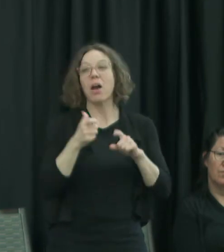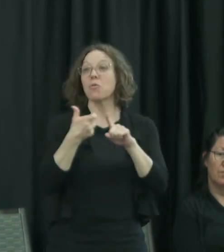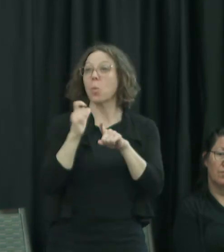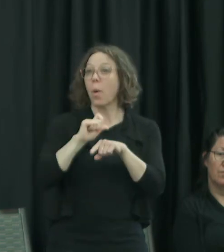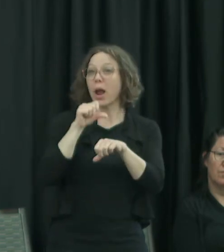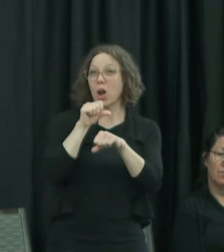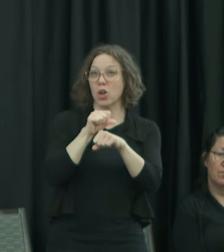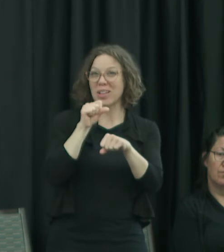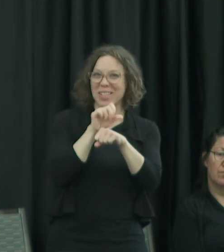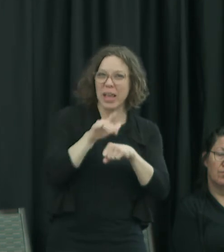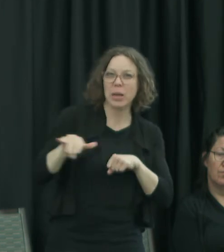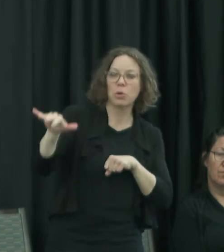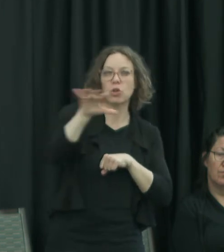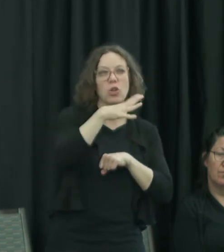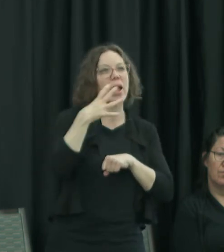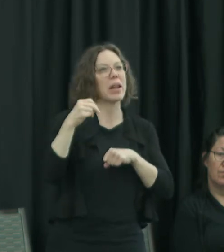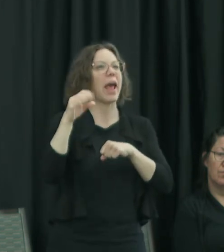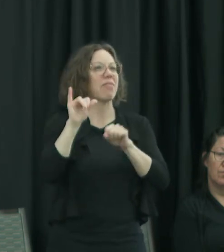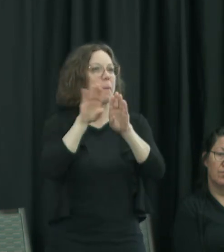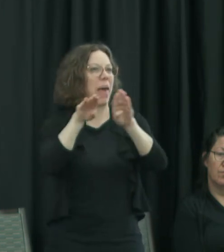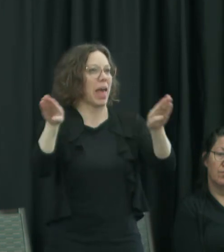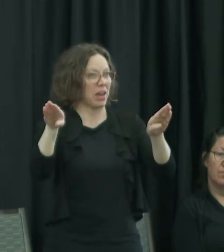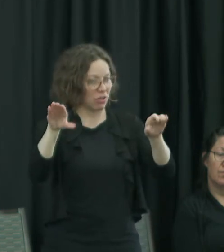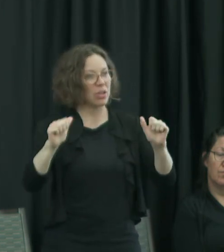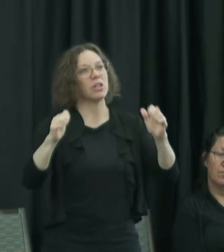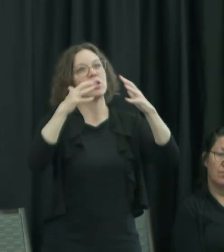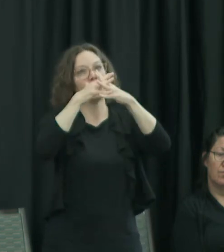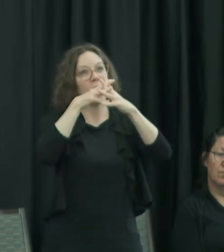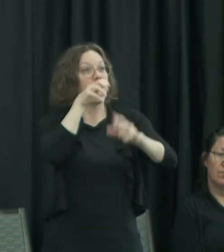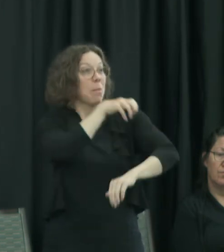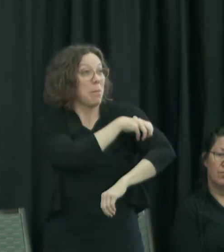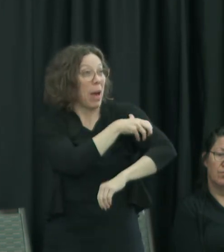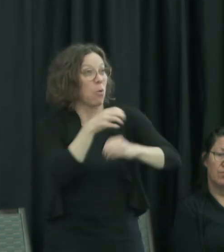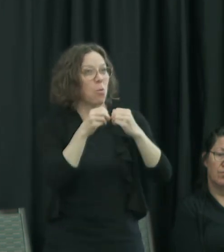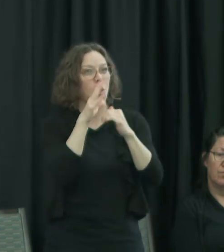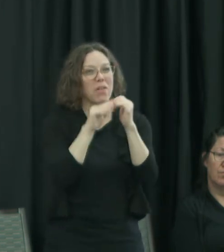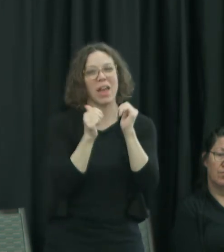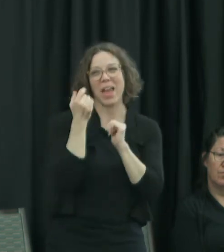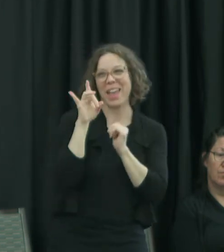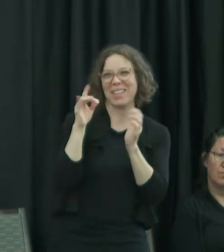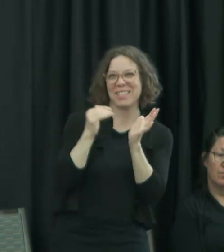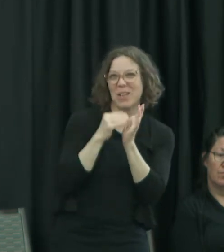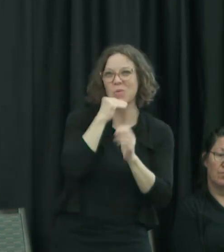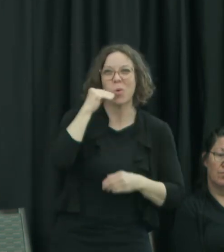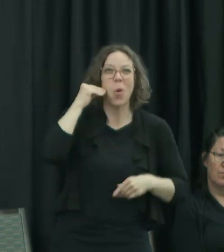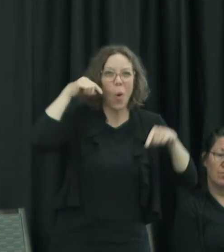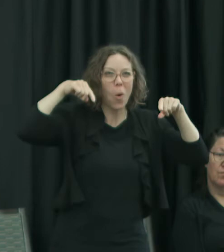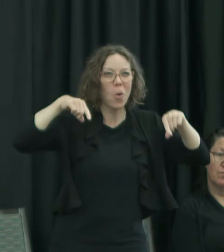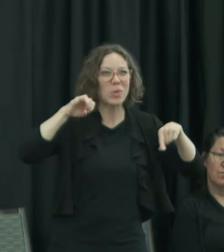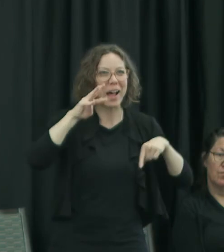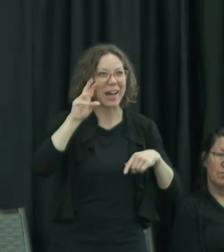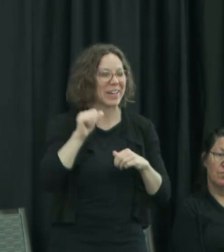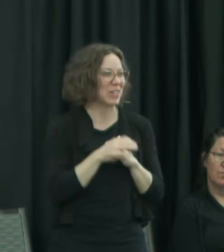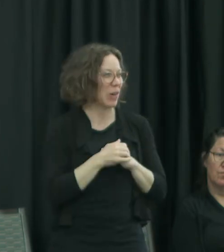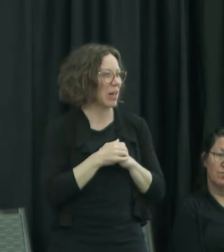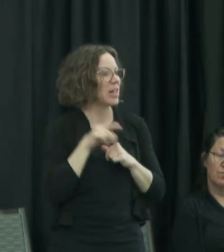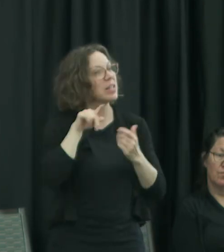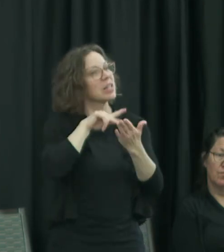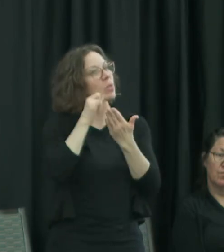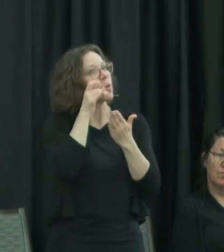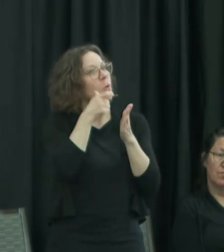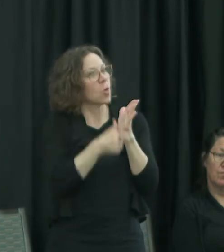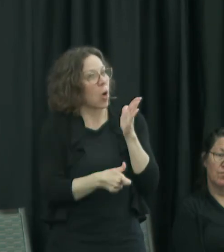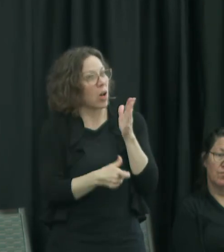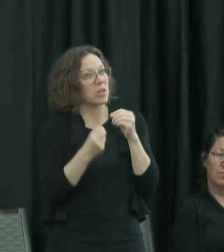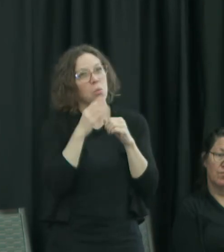in the construction and decommissioning of the panels and will power more than 18,000 homes in Iowa. It is estimated this project will cost